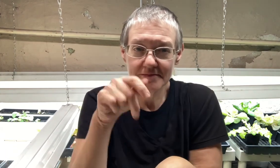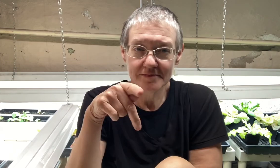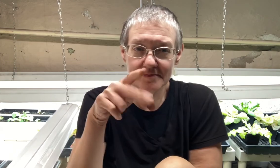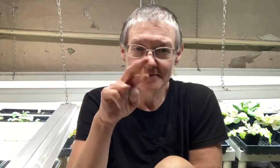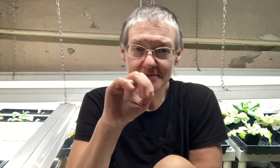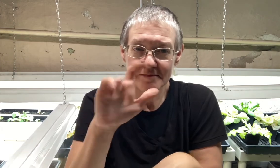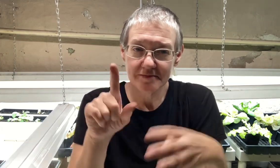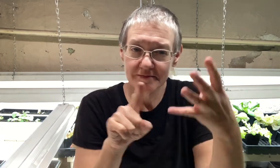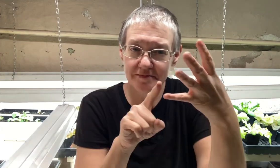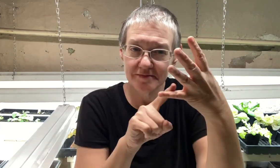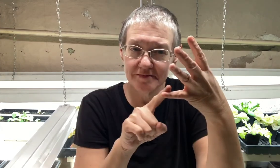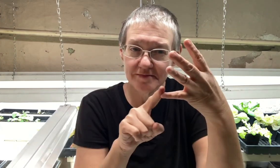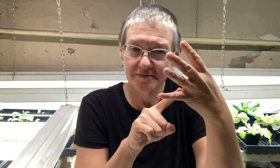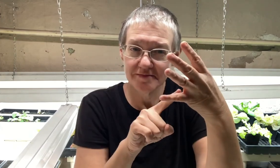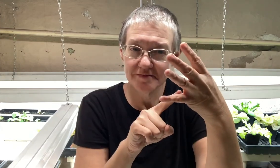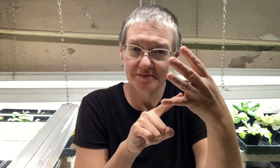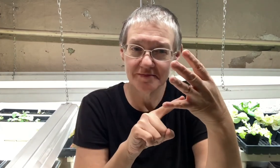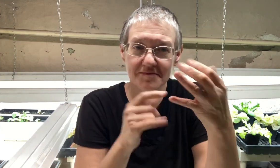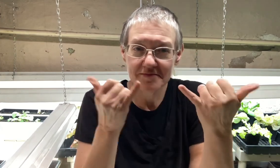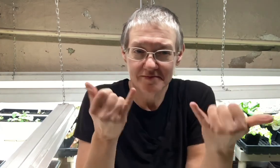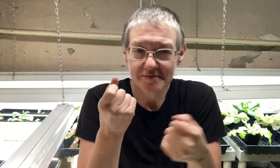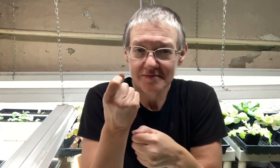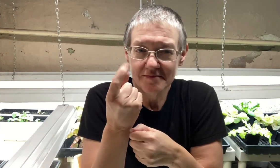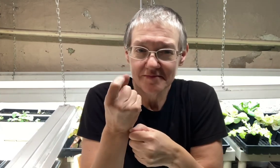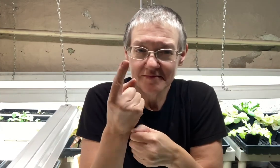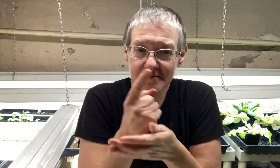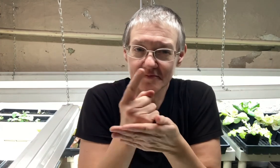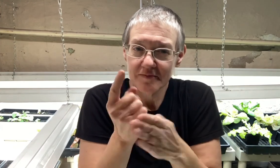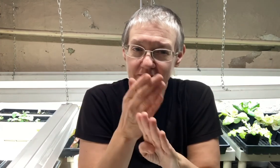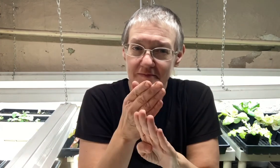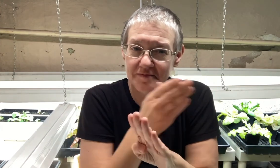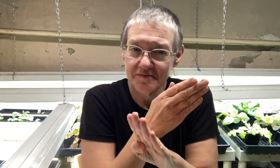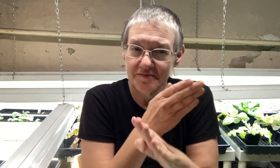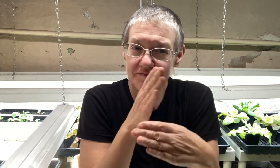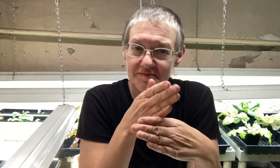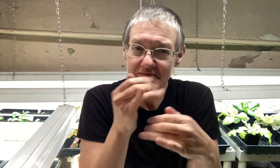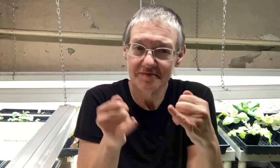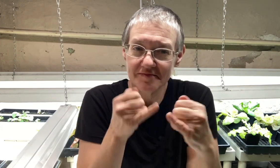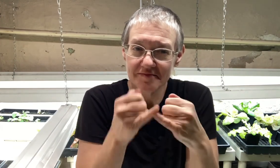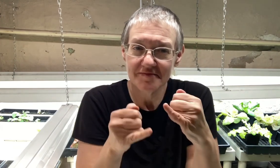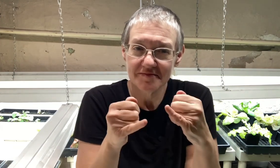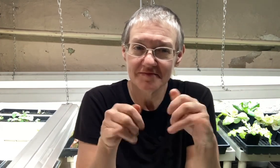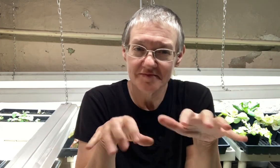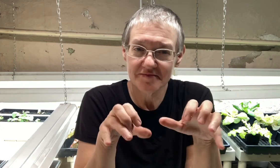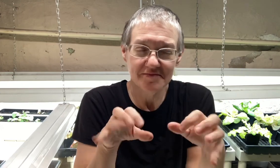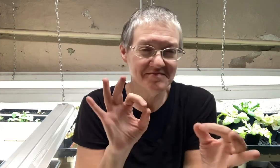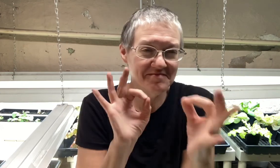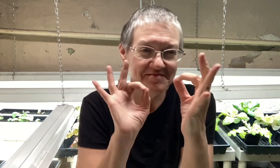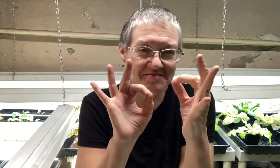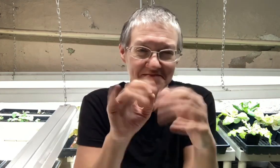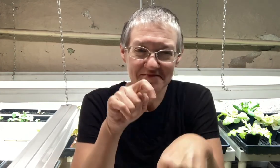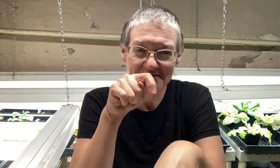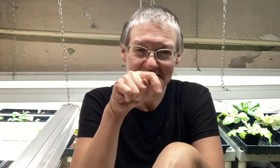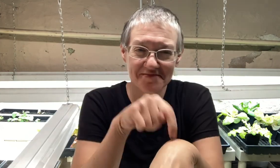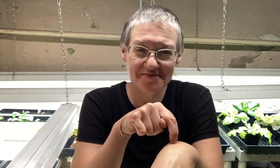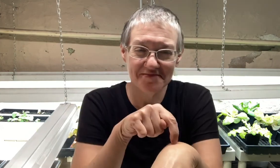And typically our average last freeze is at the end of April. So we have 11 weeks right now before our last freeze, so